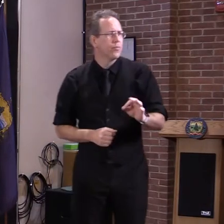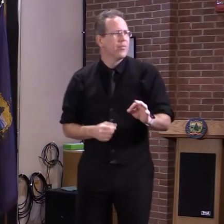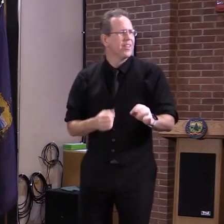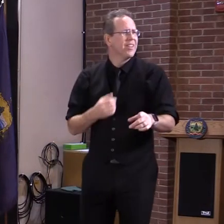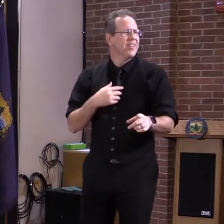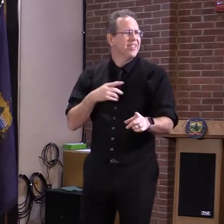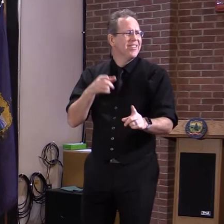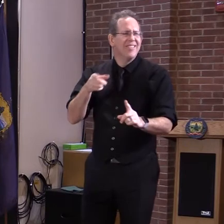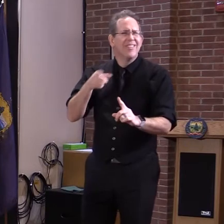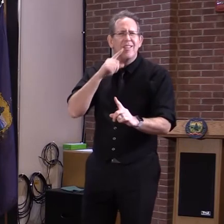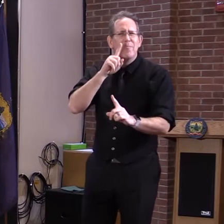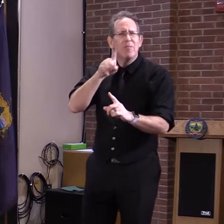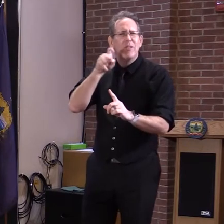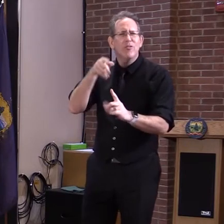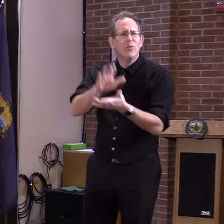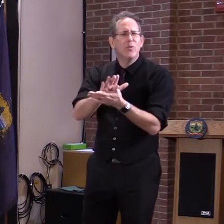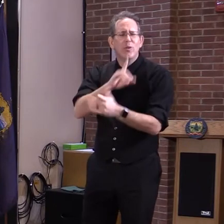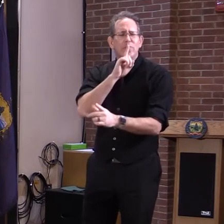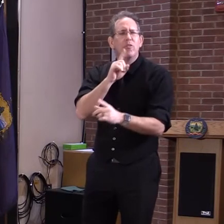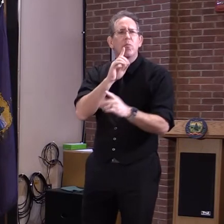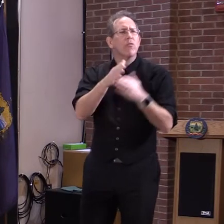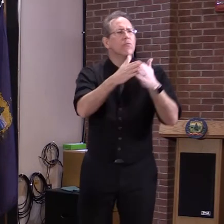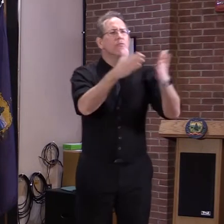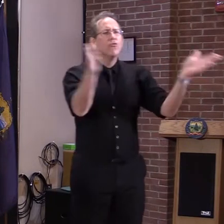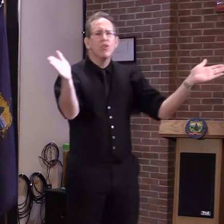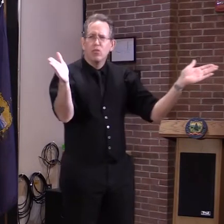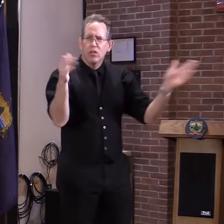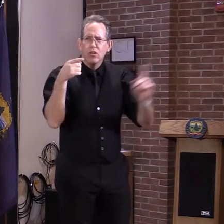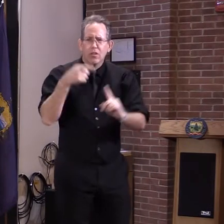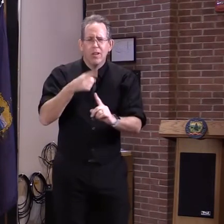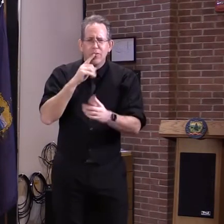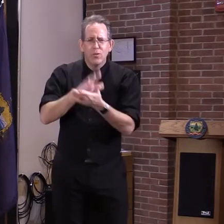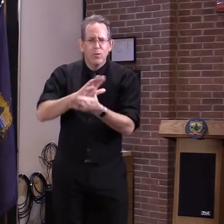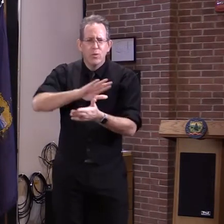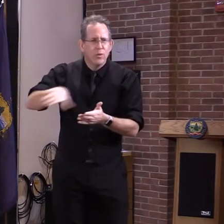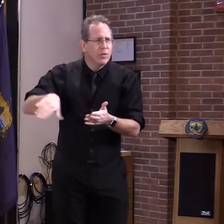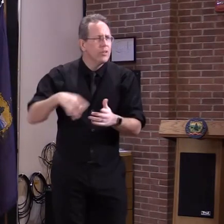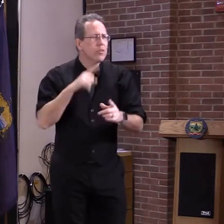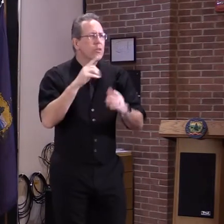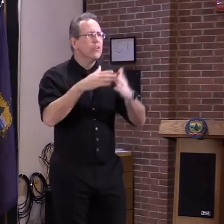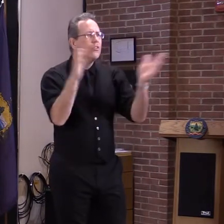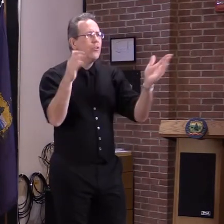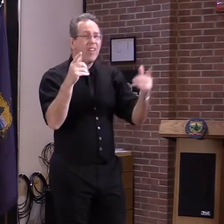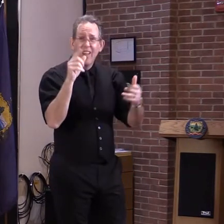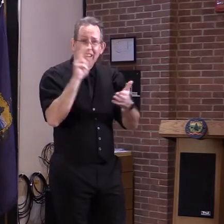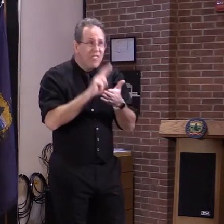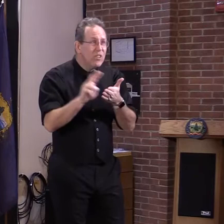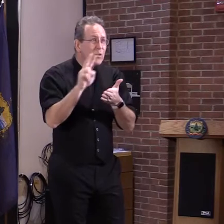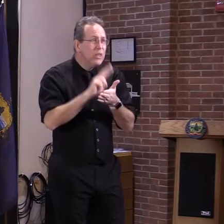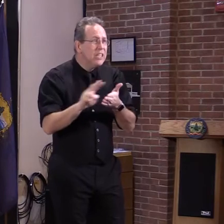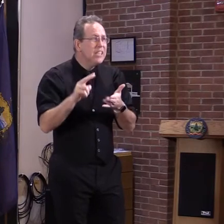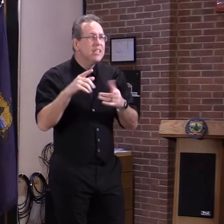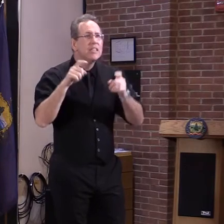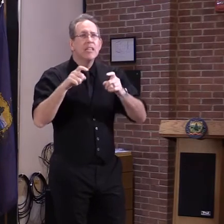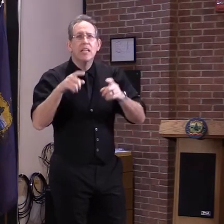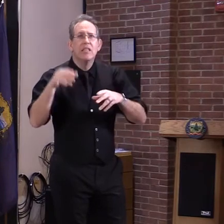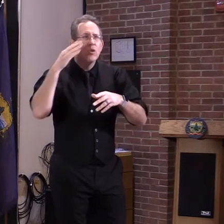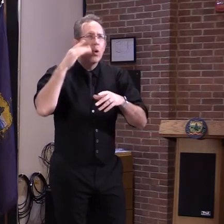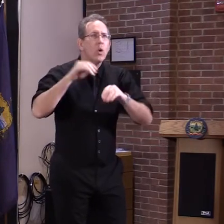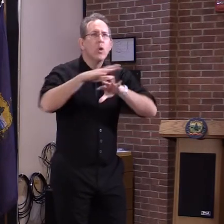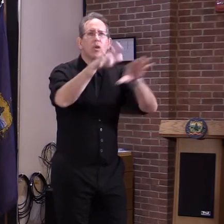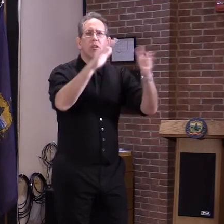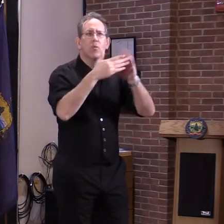It was about just the general population going and getting weekly or biweekly PCR tests as a preventative measure as opposed